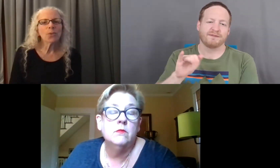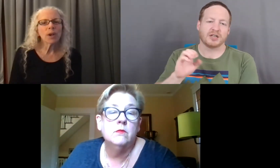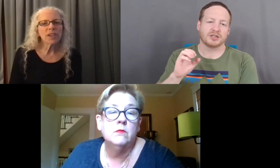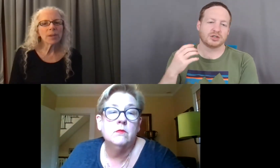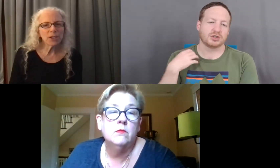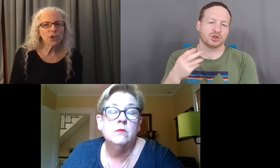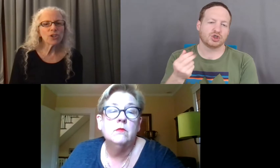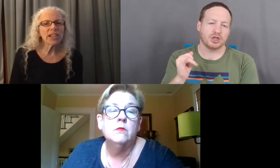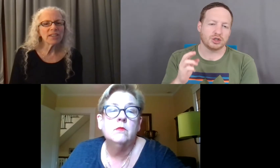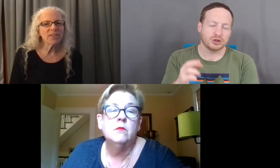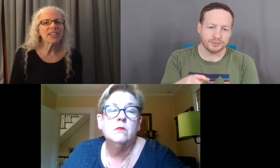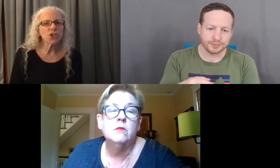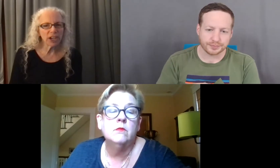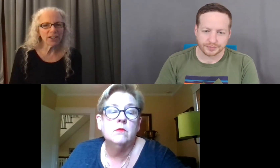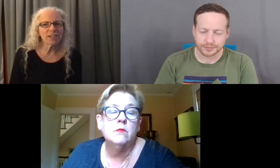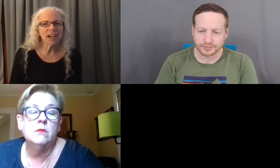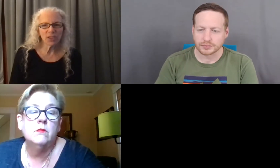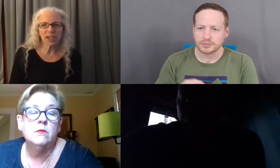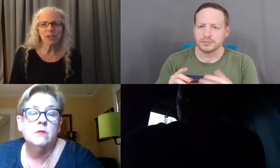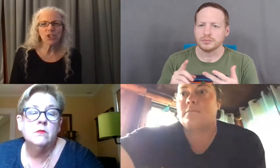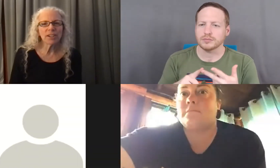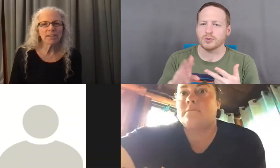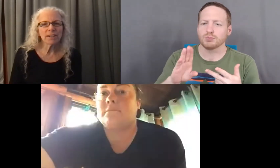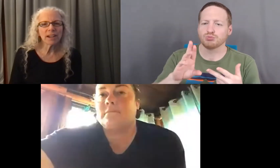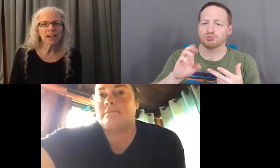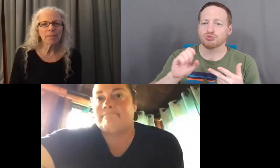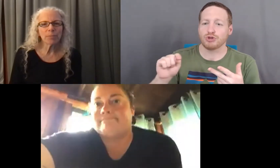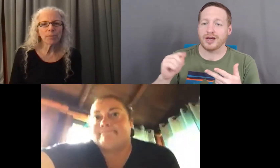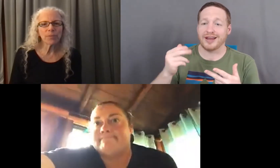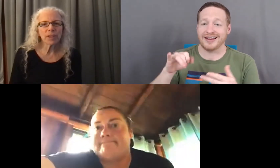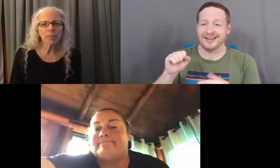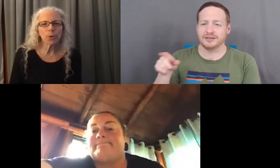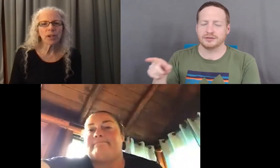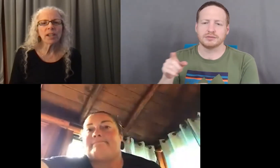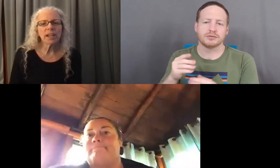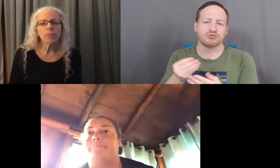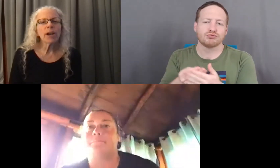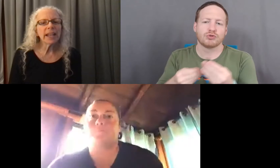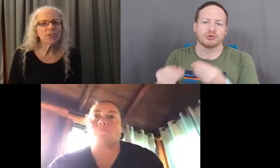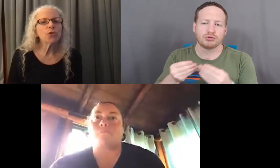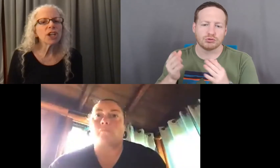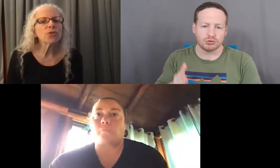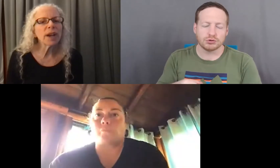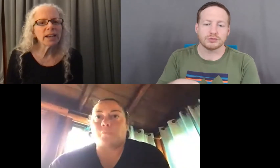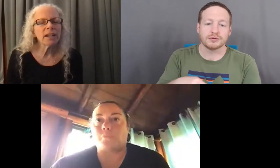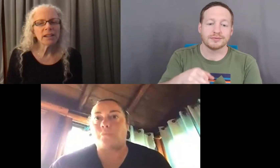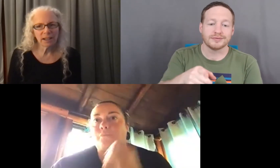of the commissioners and the vice chair of the commission, the board. Brett Hayes, who just read